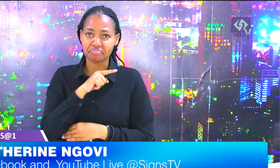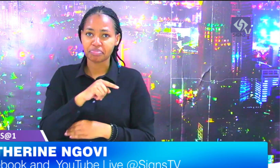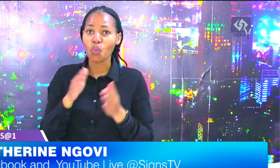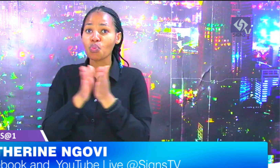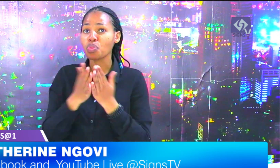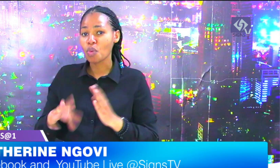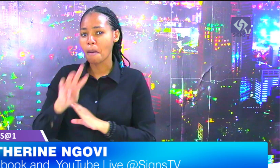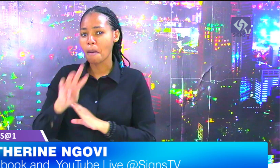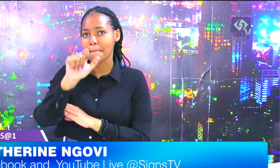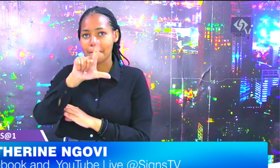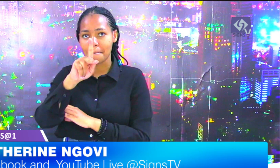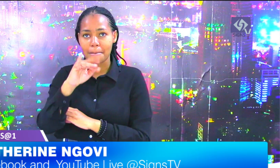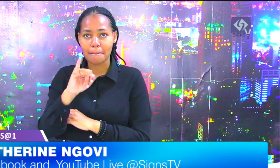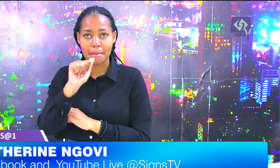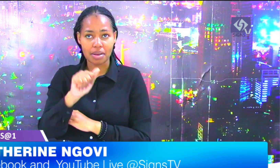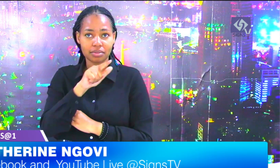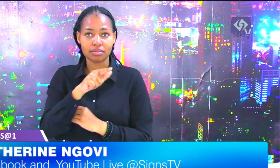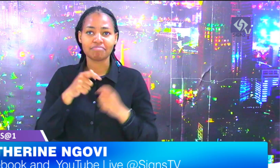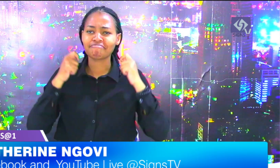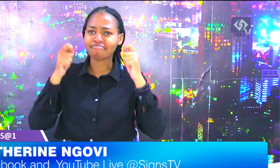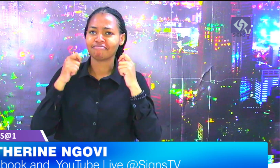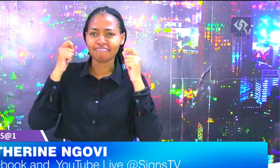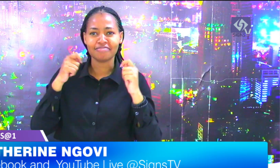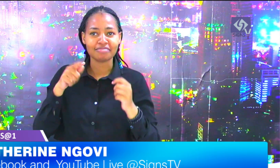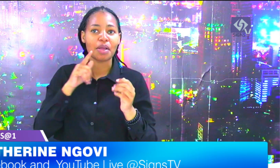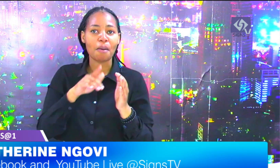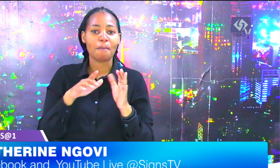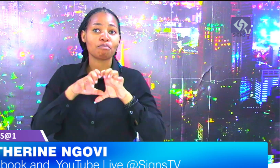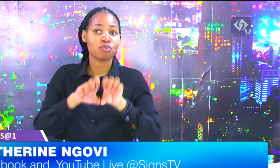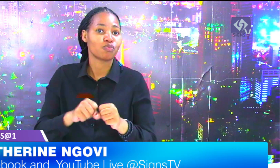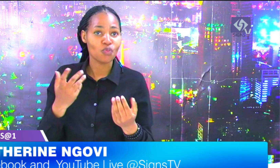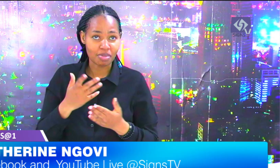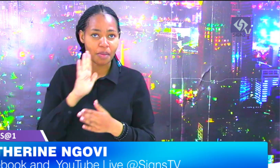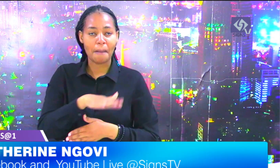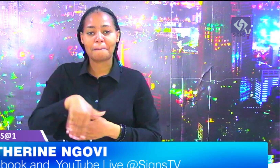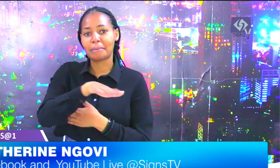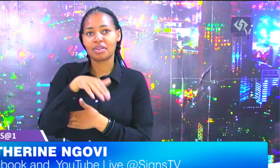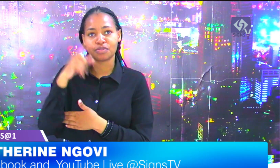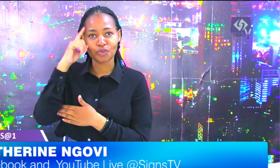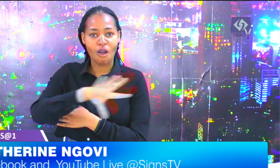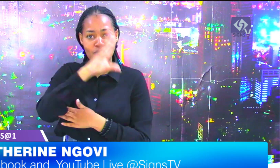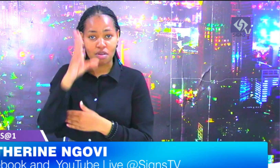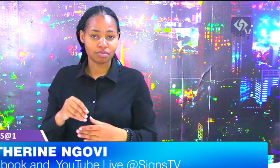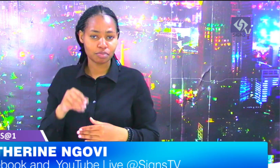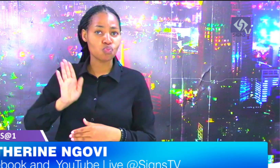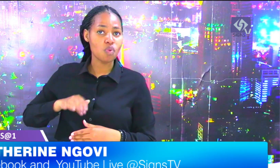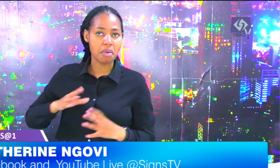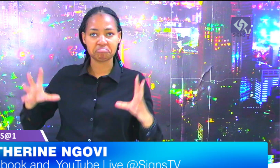27-25. However, Kenya came out firing in the second set and won 25-14 to level the